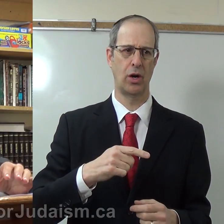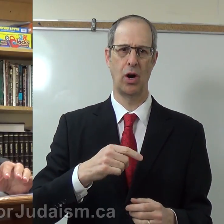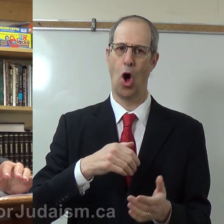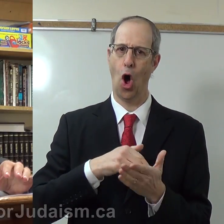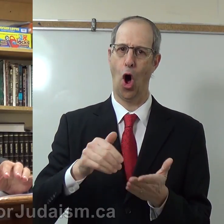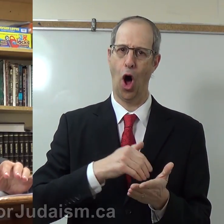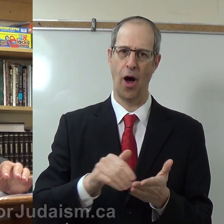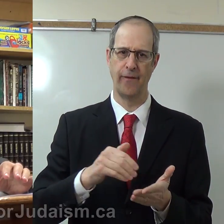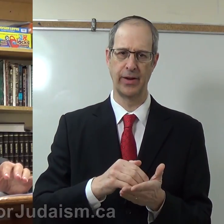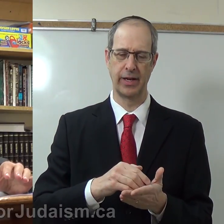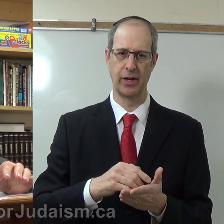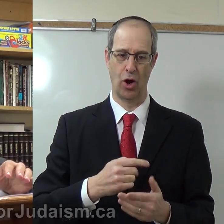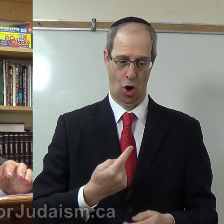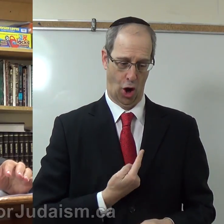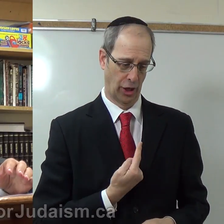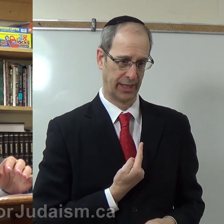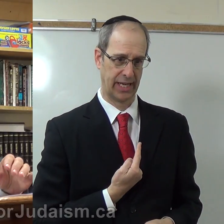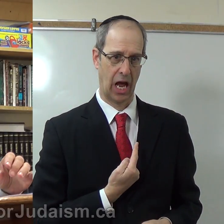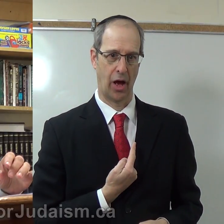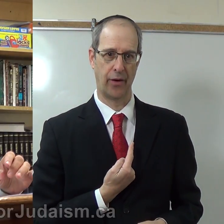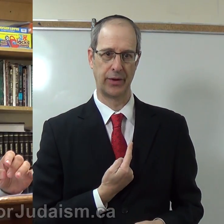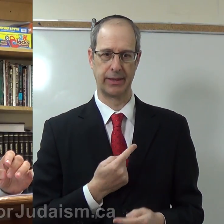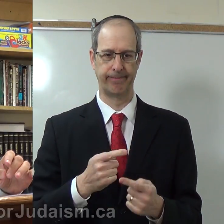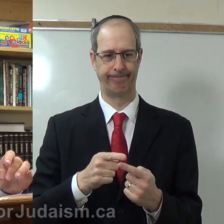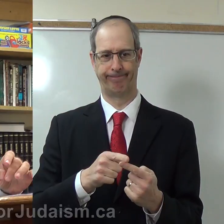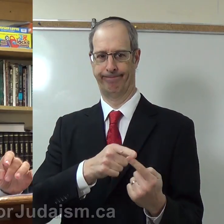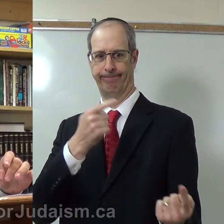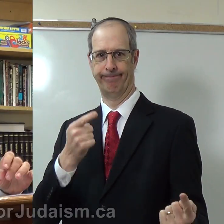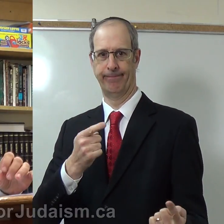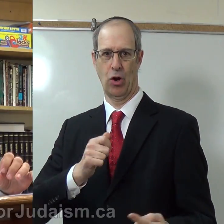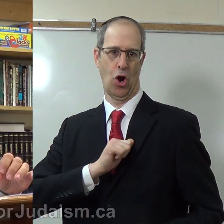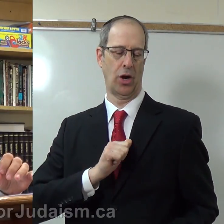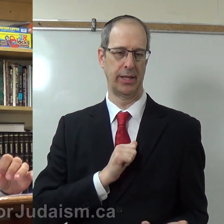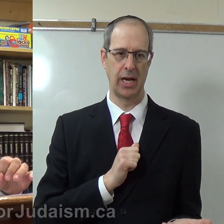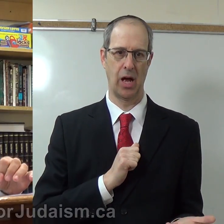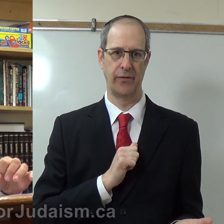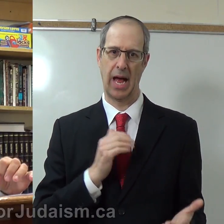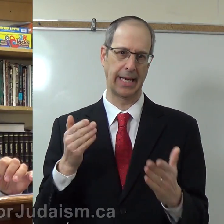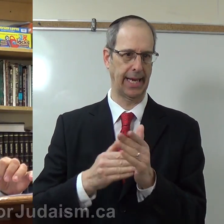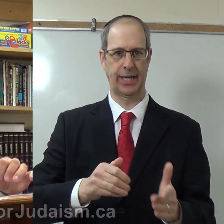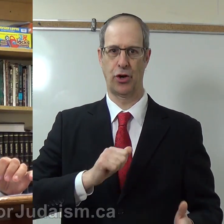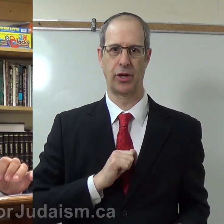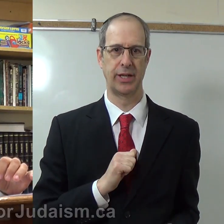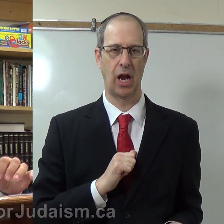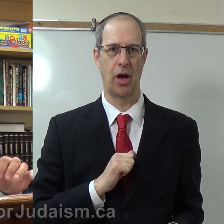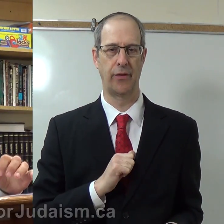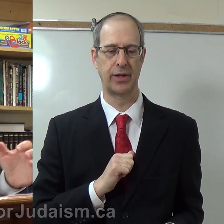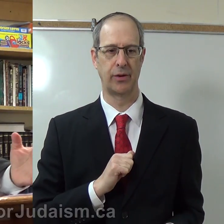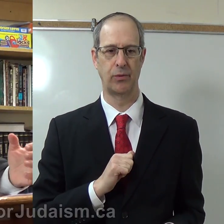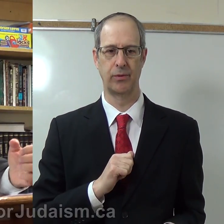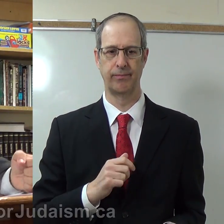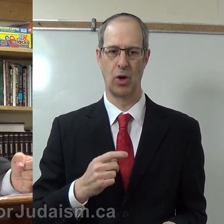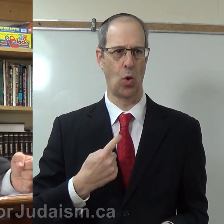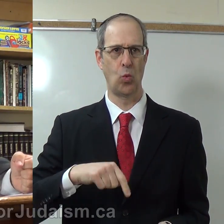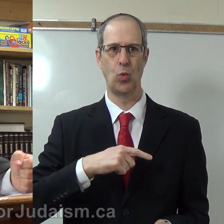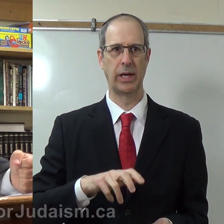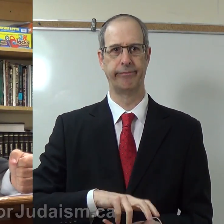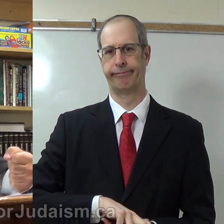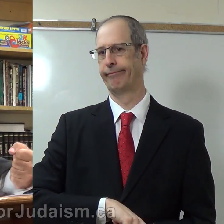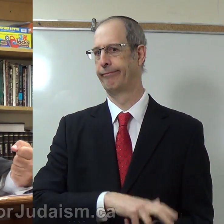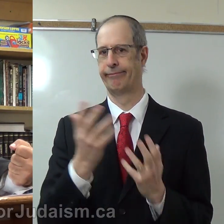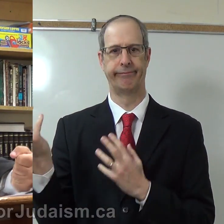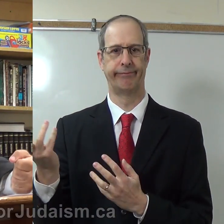own worst enemies, and we sabotage, we destroy